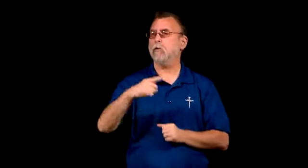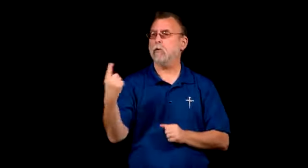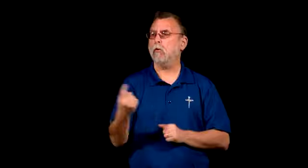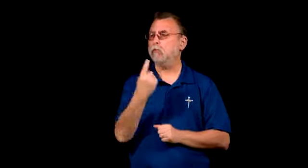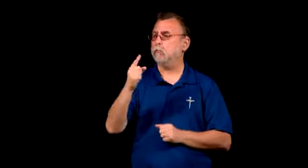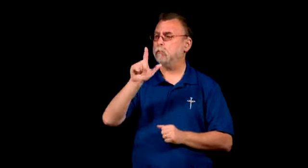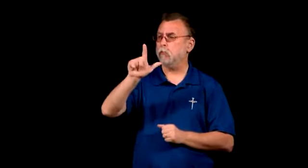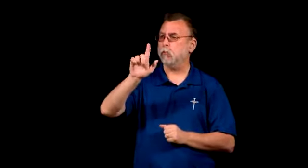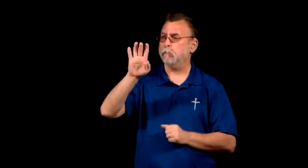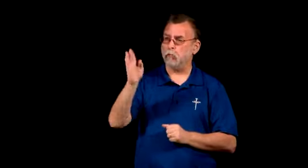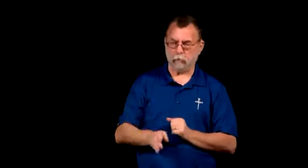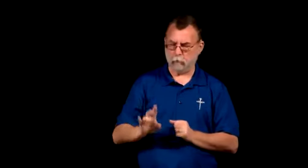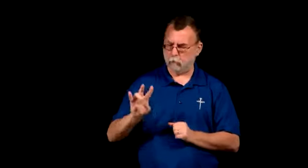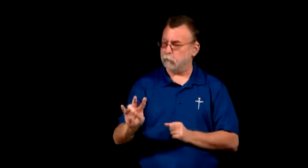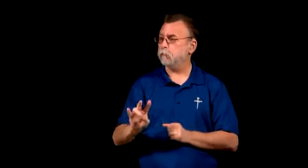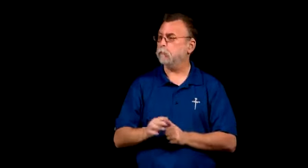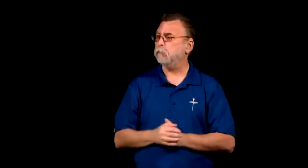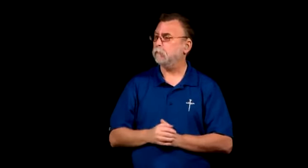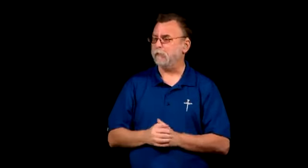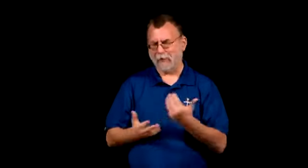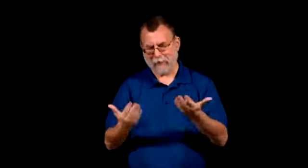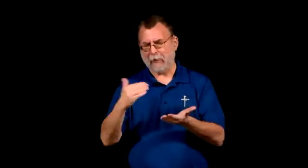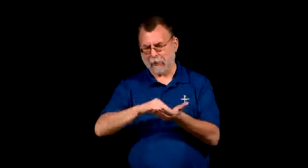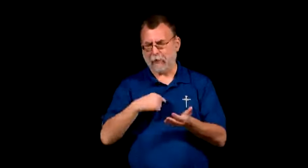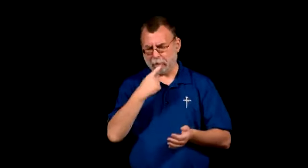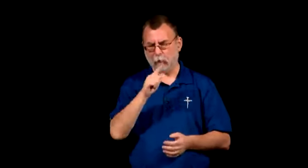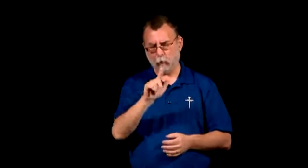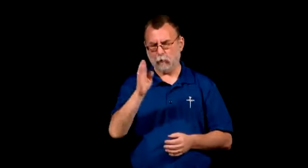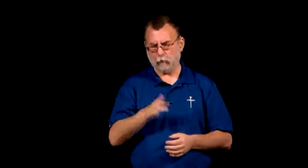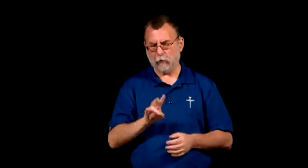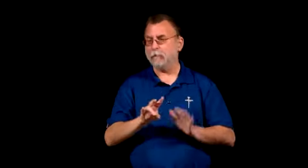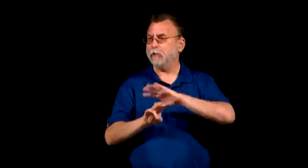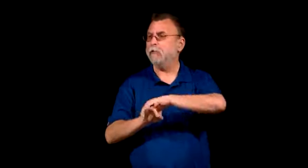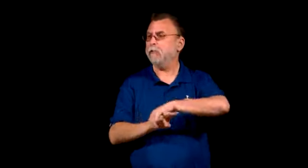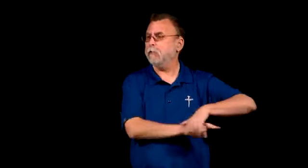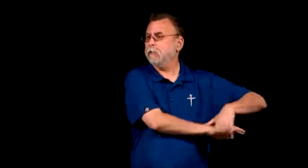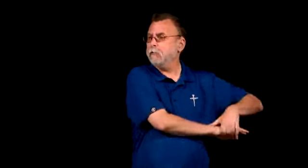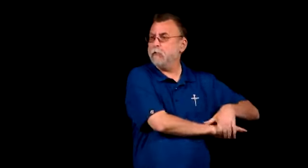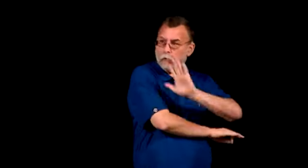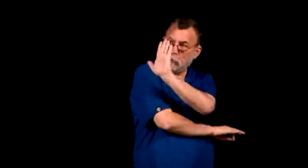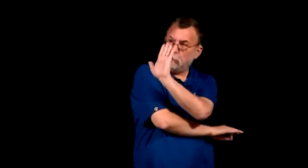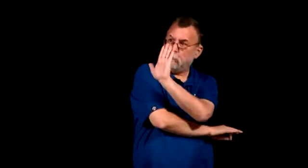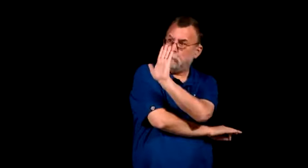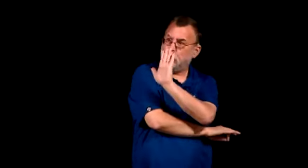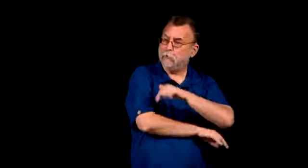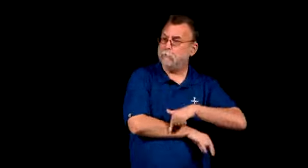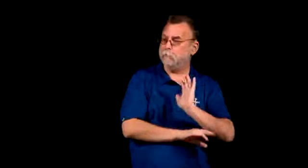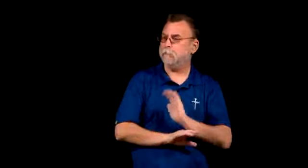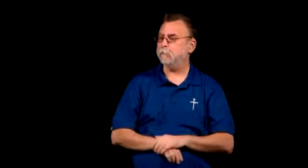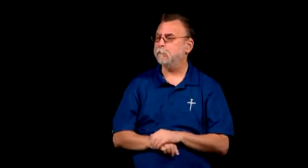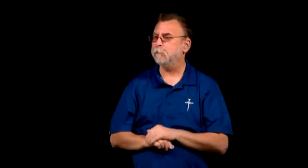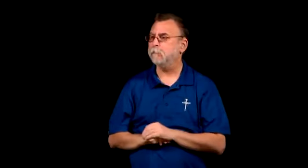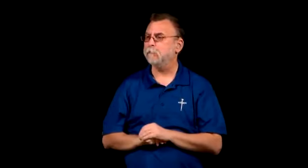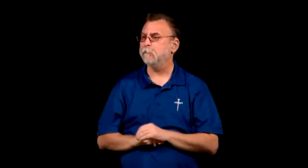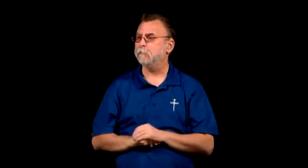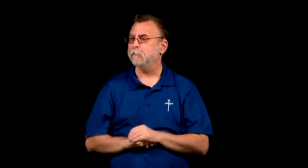And thank you for being with us 24/7. And again, I say the words 24/7, but understand we